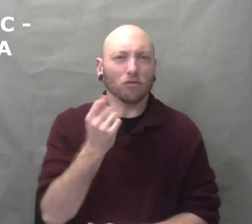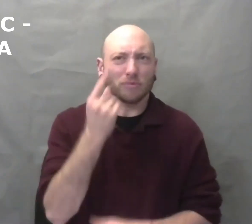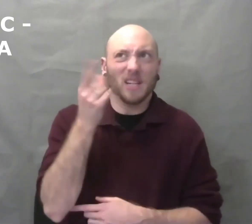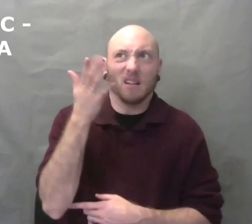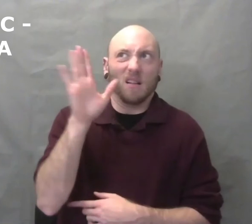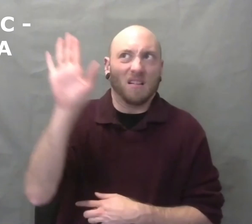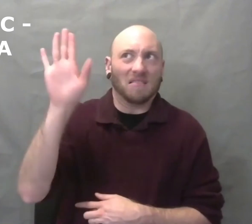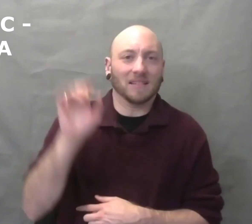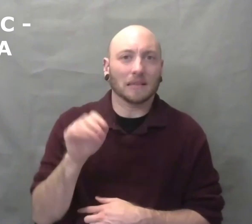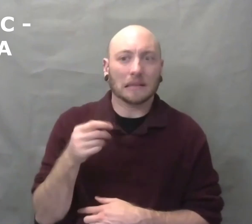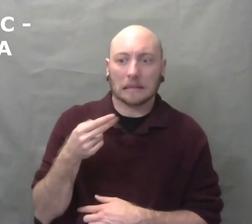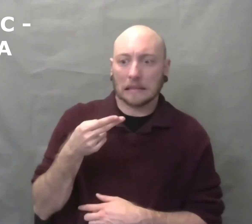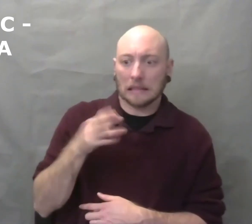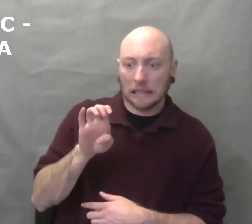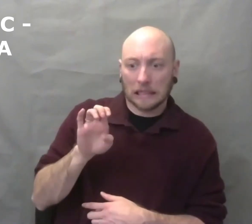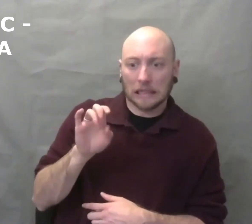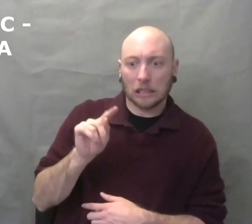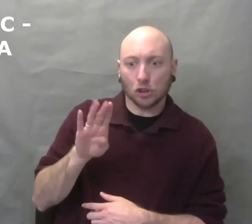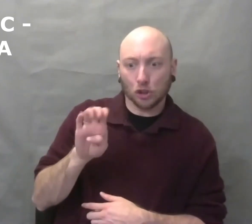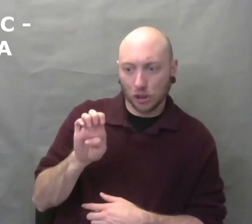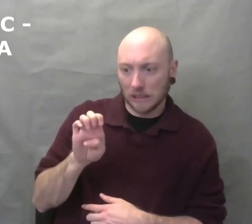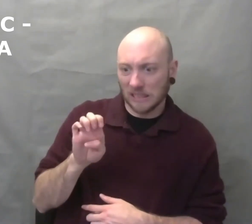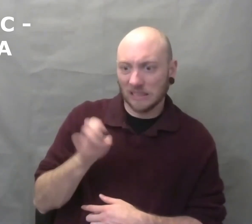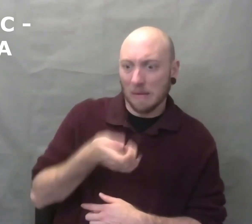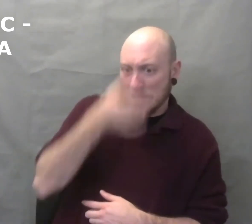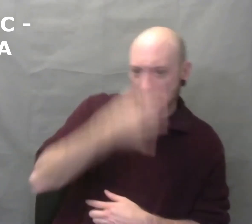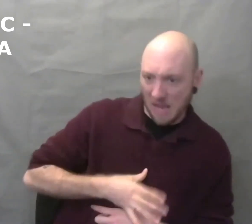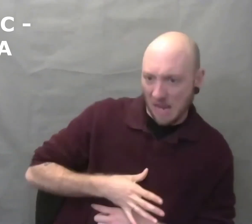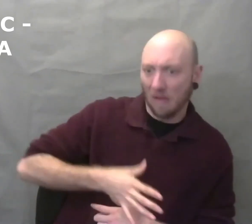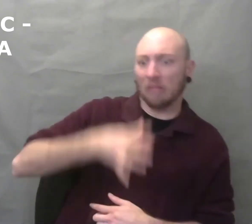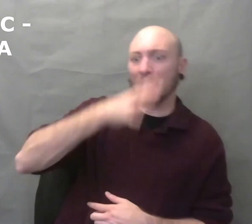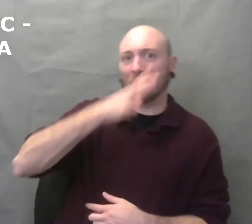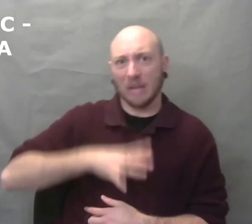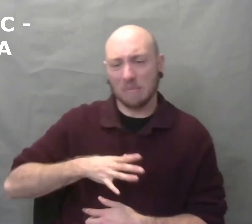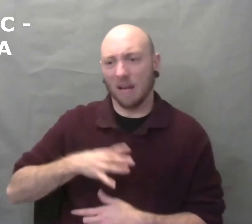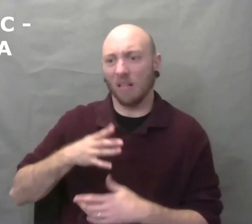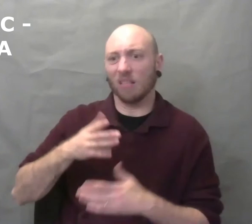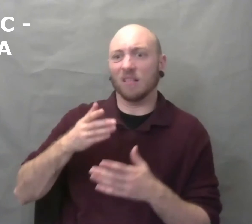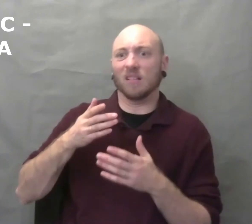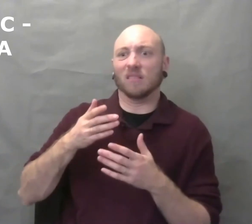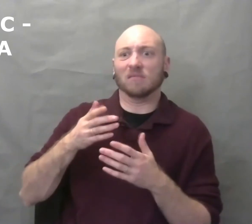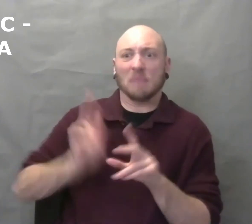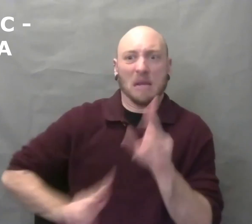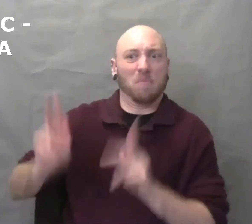he, she, they, whatever that person, entity, spirit of the universe wants from me. I just know I got to get out of my own way and do that